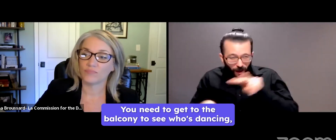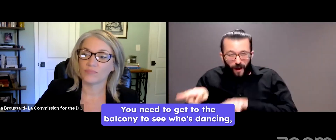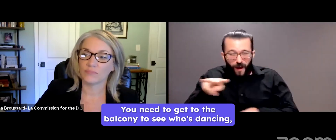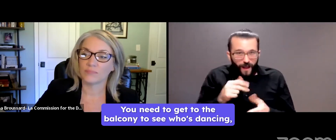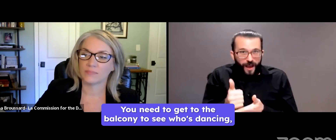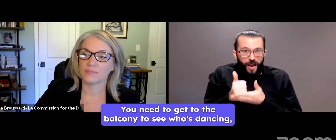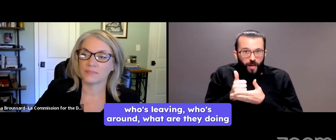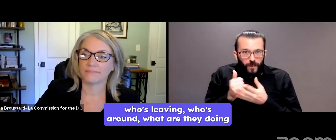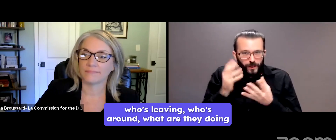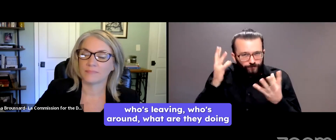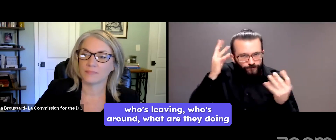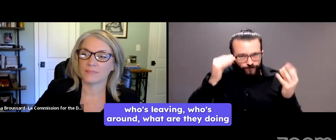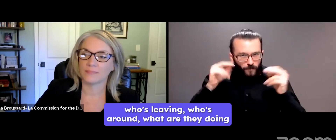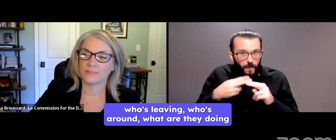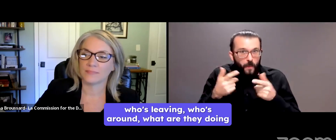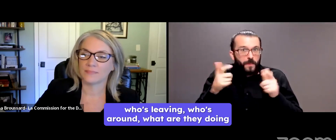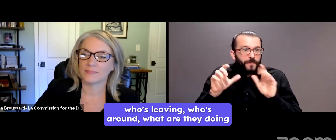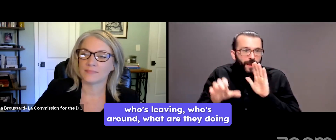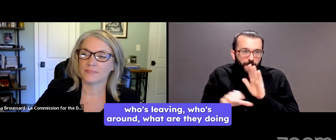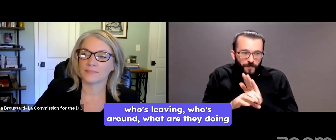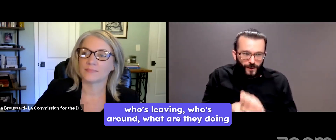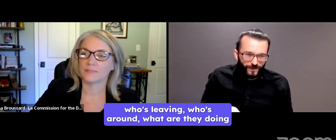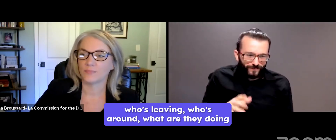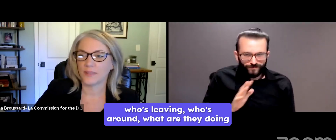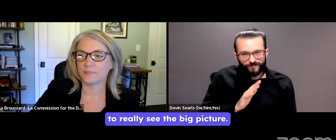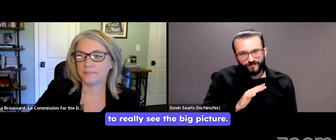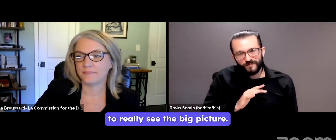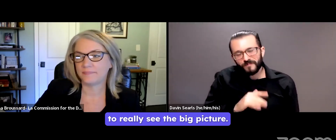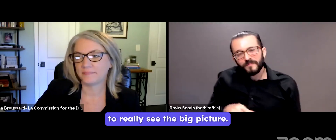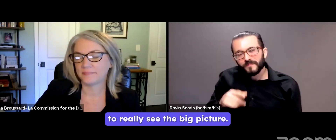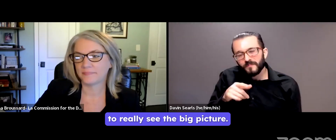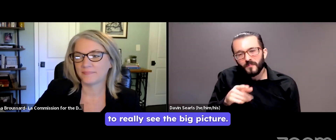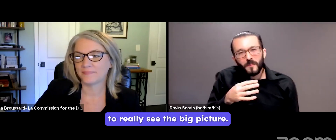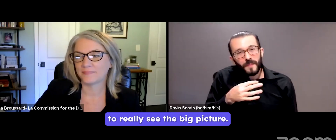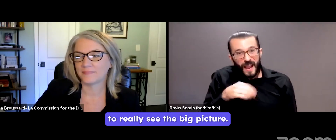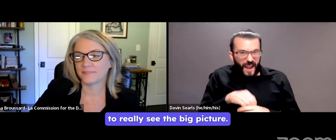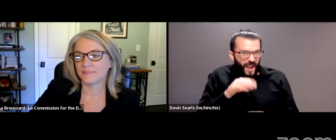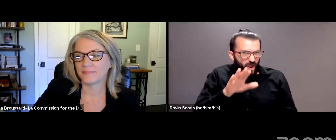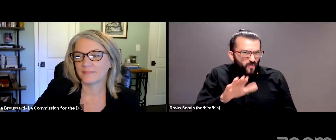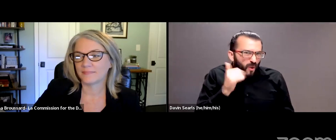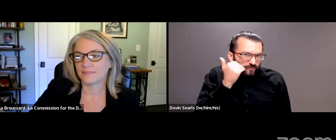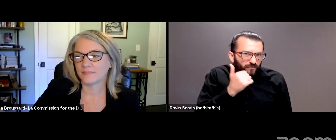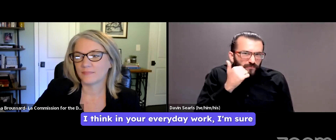who's dancing, who's leaving, who's around, what are they doing, to really see the big picture. I